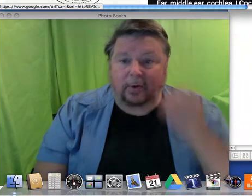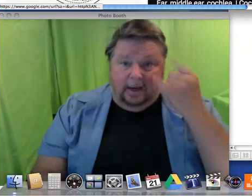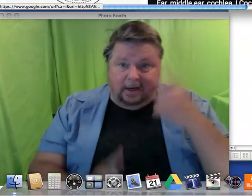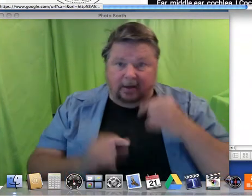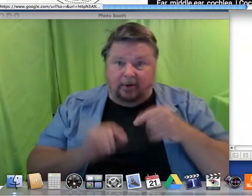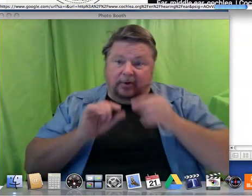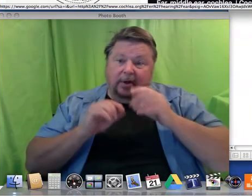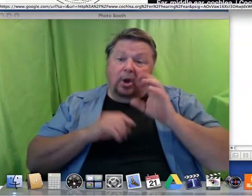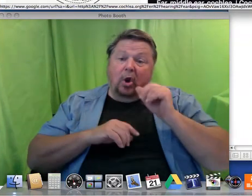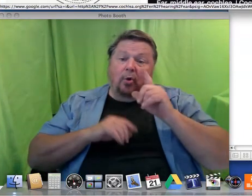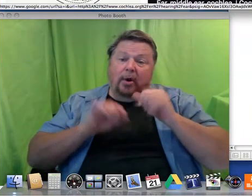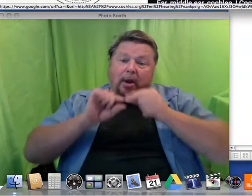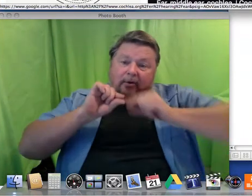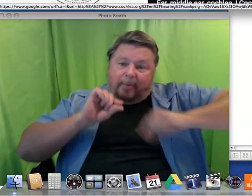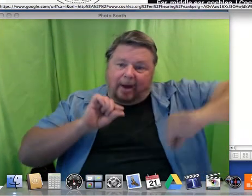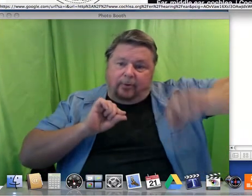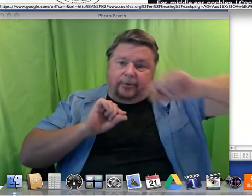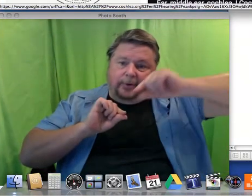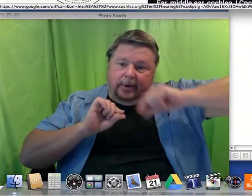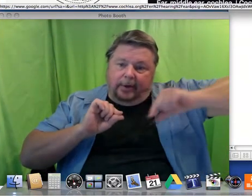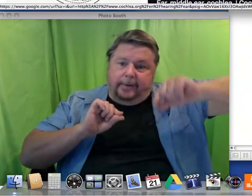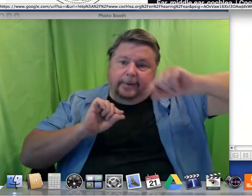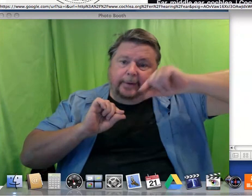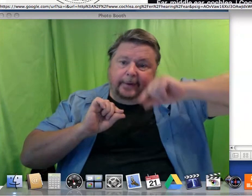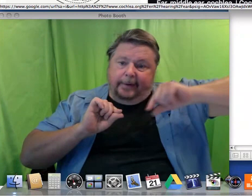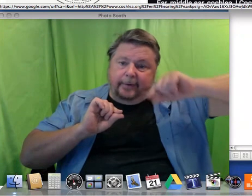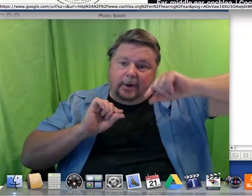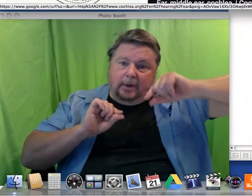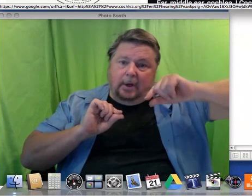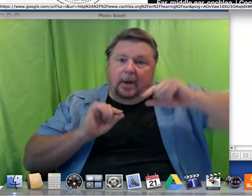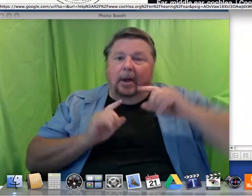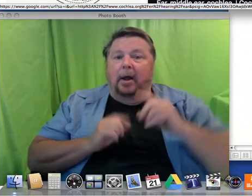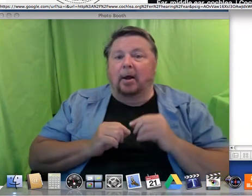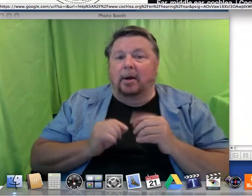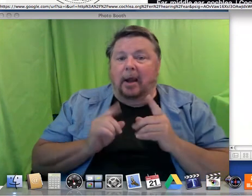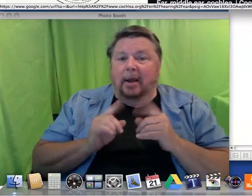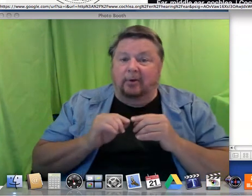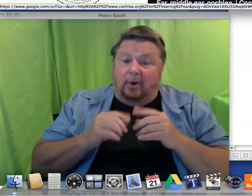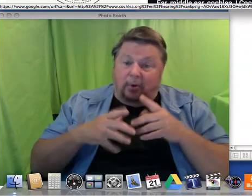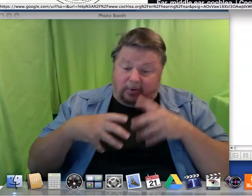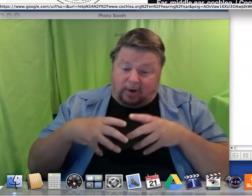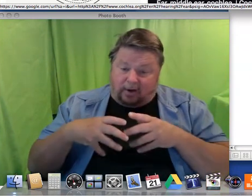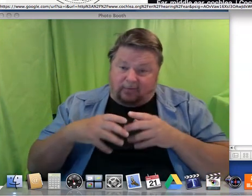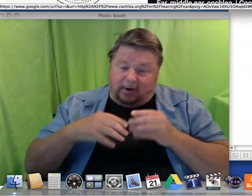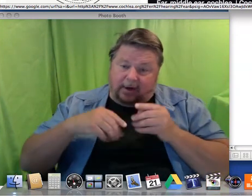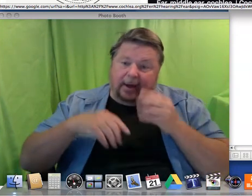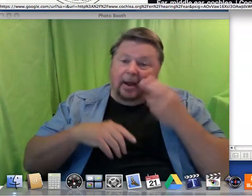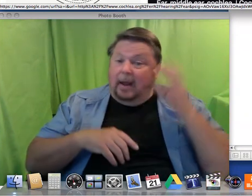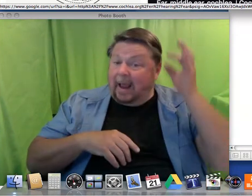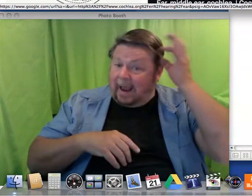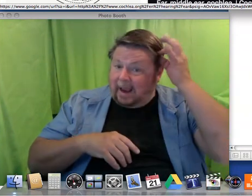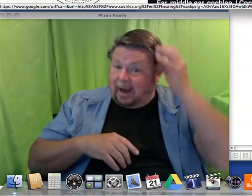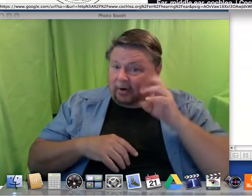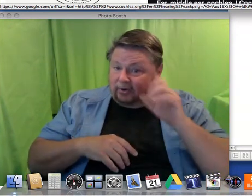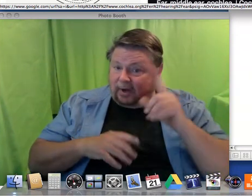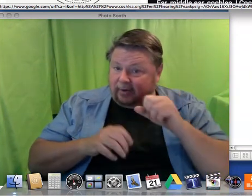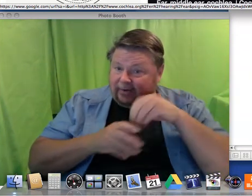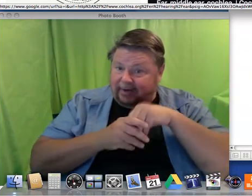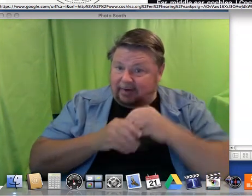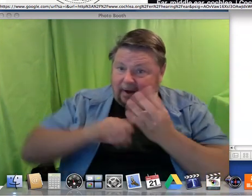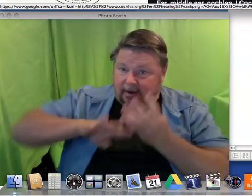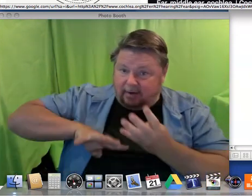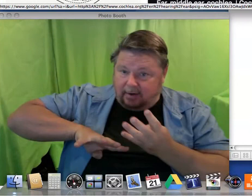So the idea here is that the cochlea spirals, right? And so you have hair